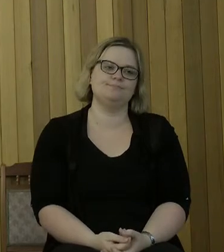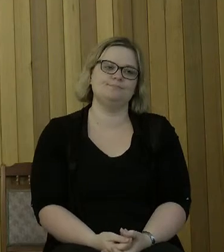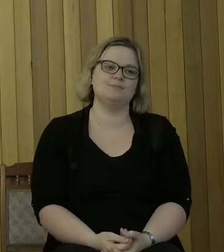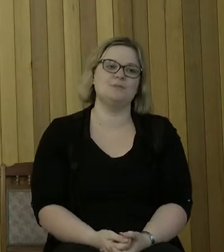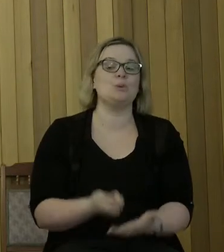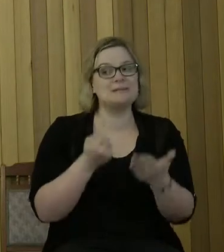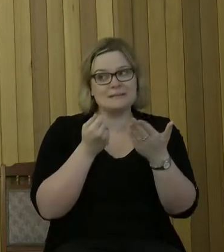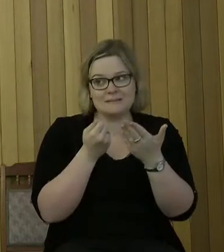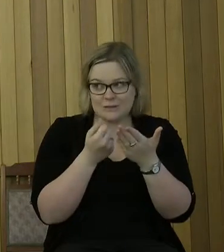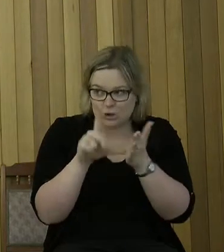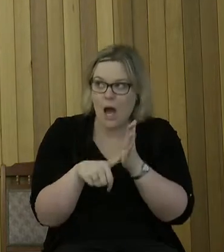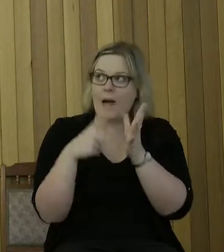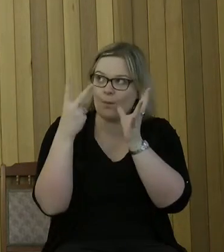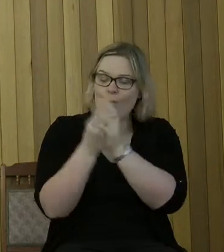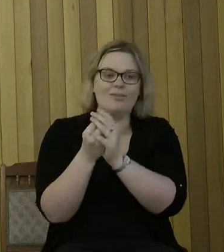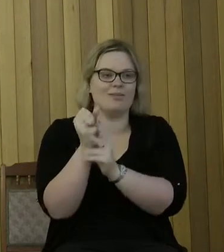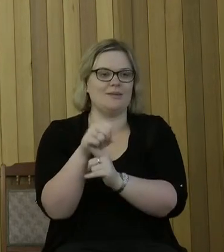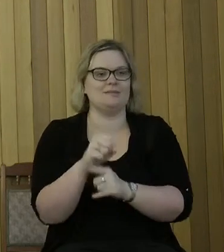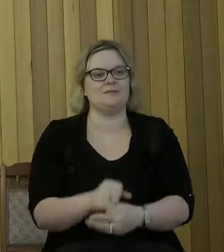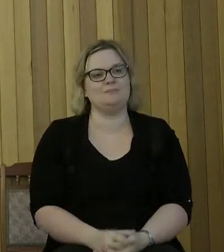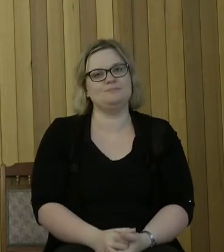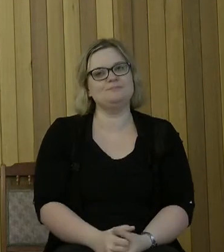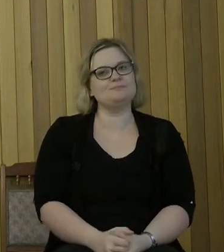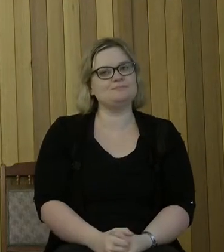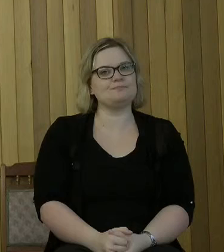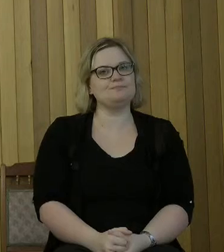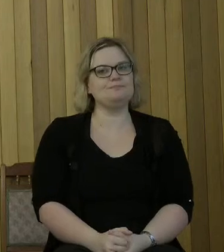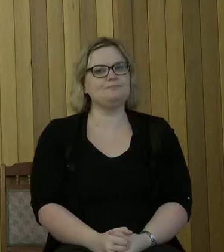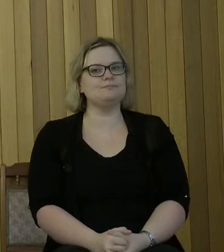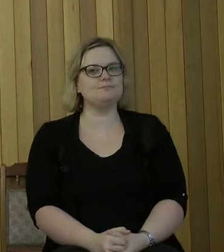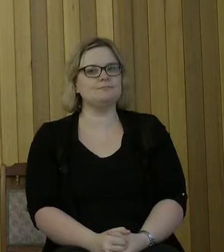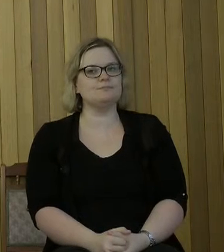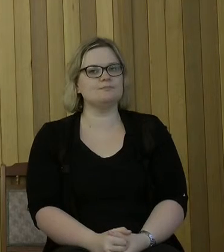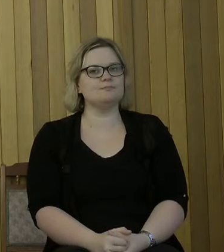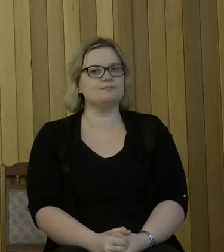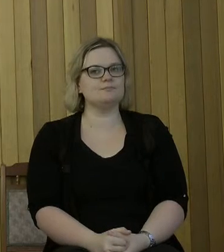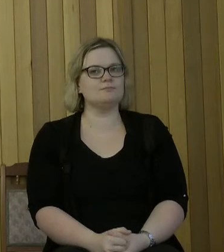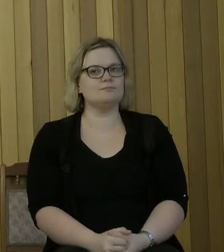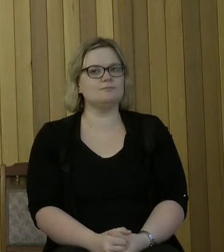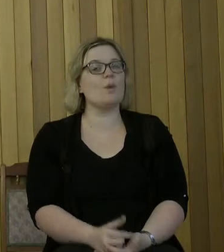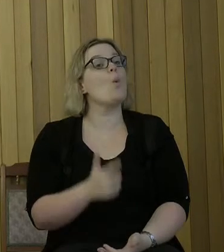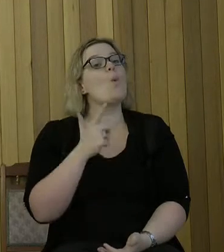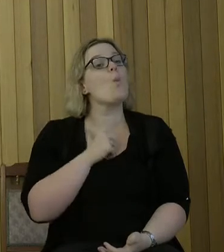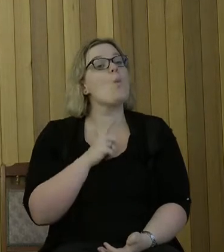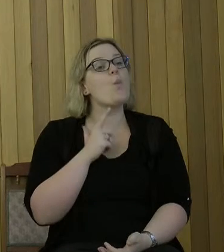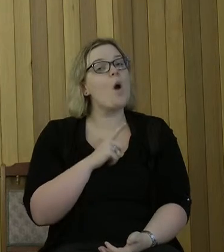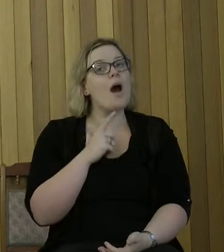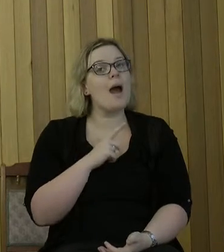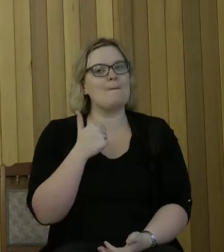Spend time with Him. Why? Because Because thy